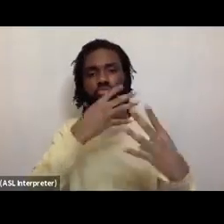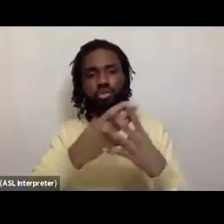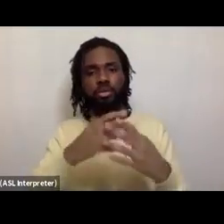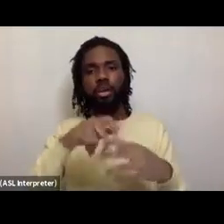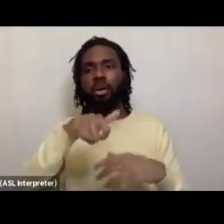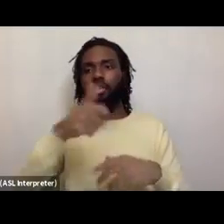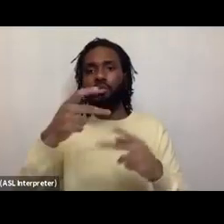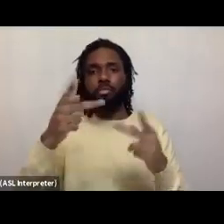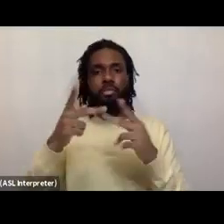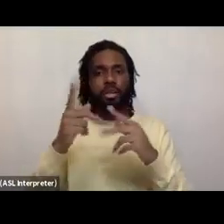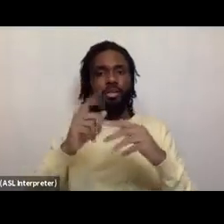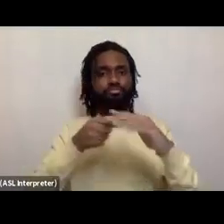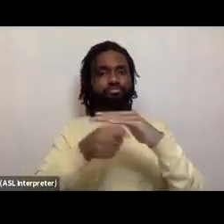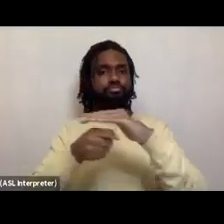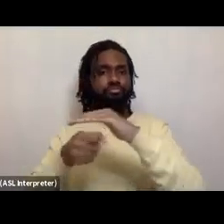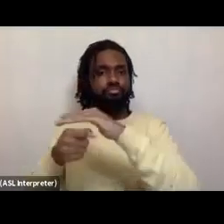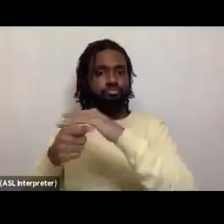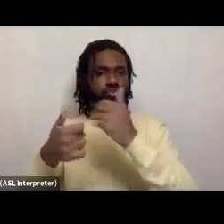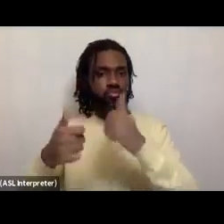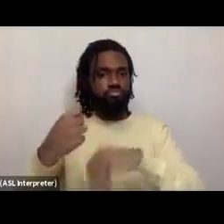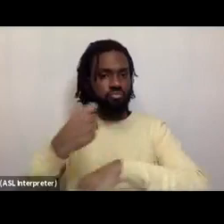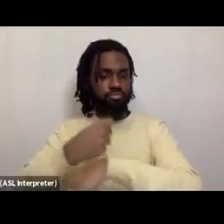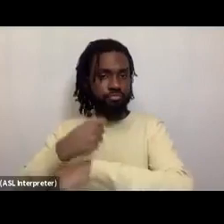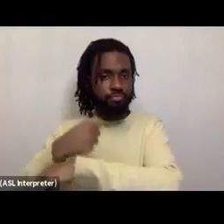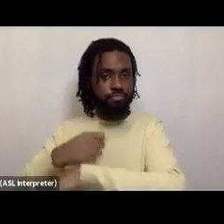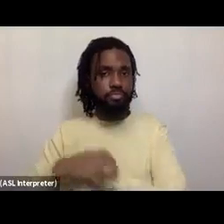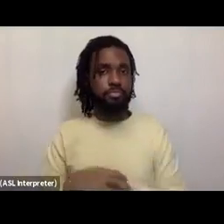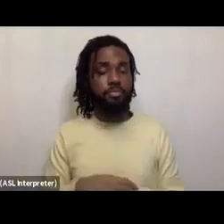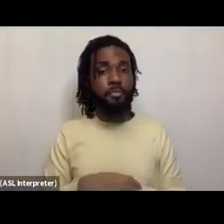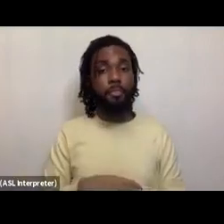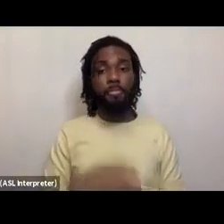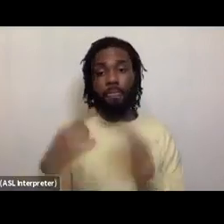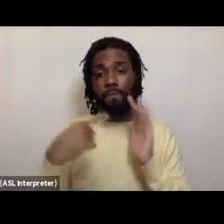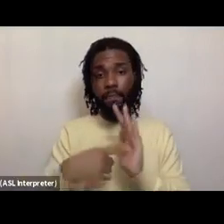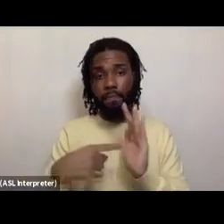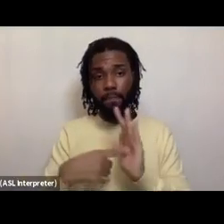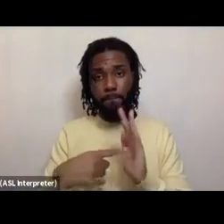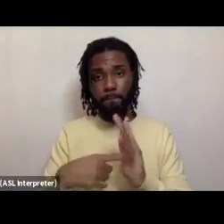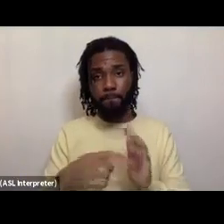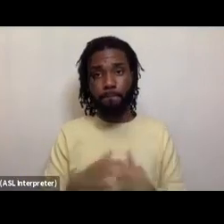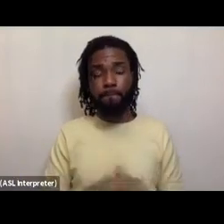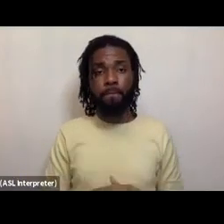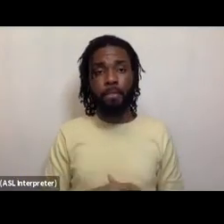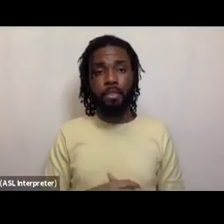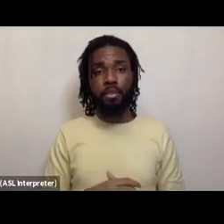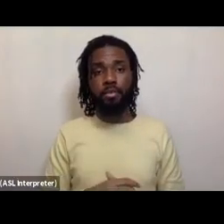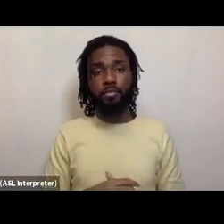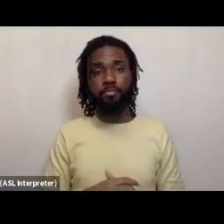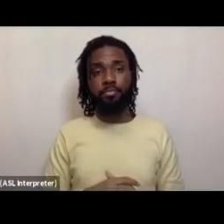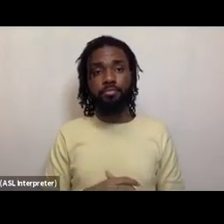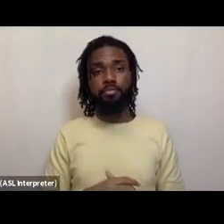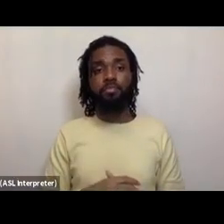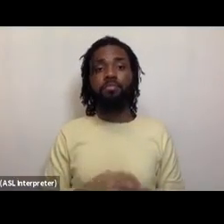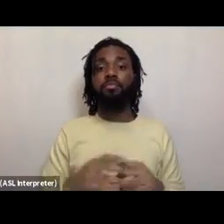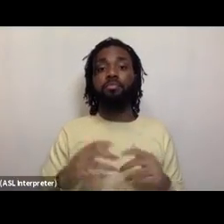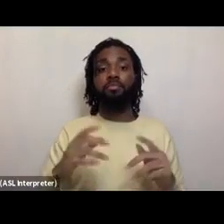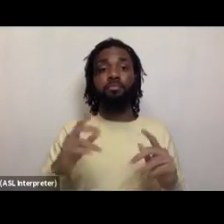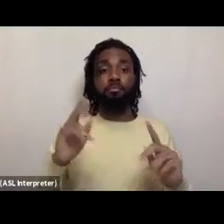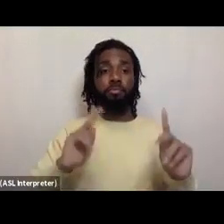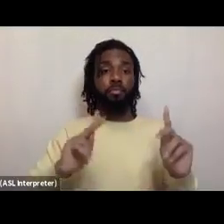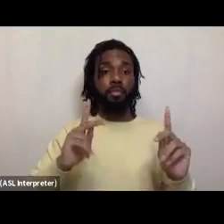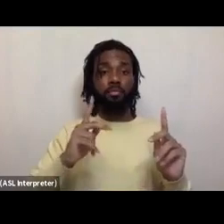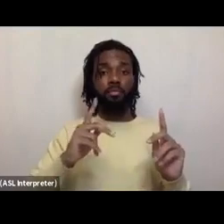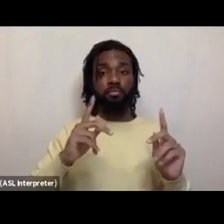control. So, for instance, people who have violated, and I'm using